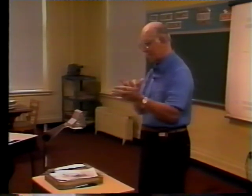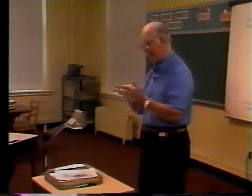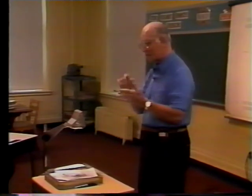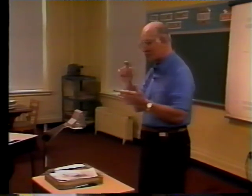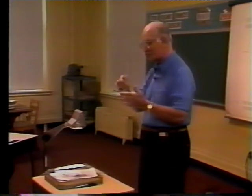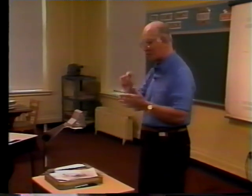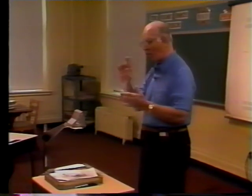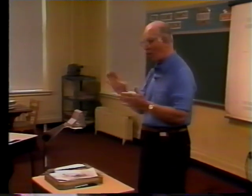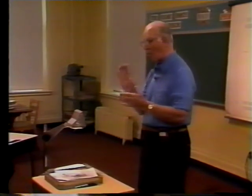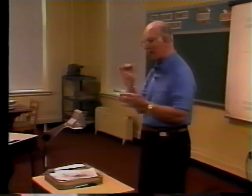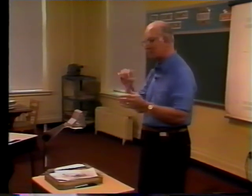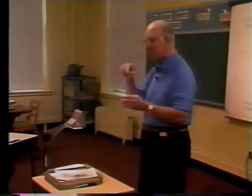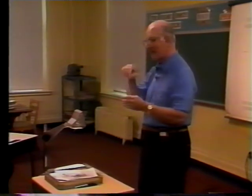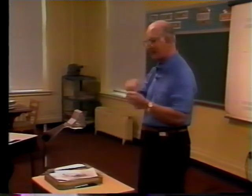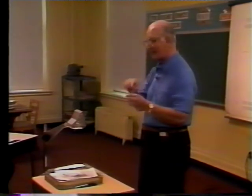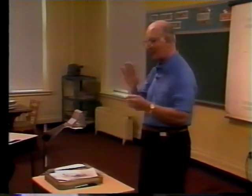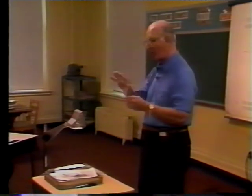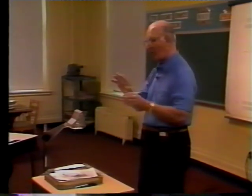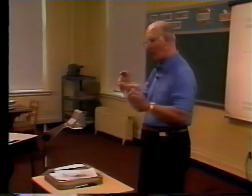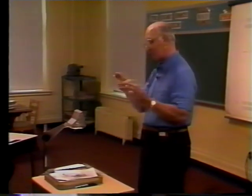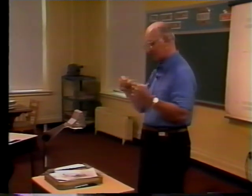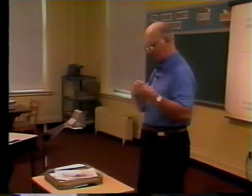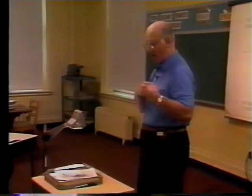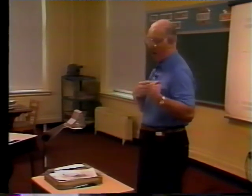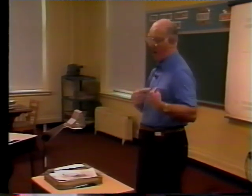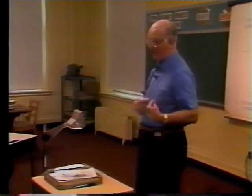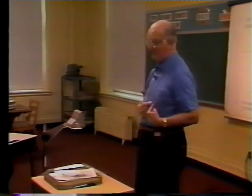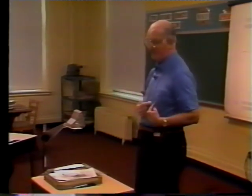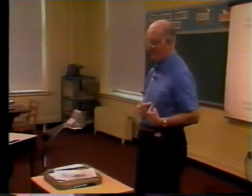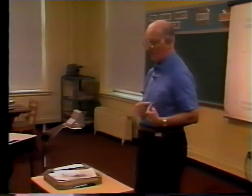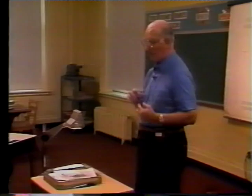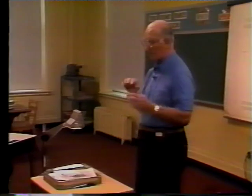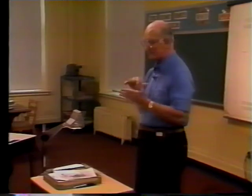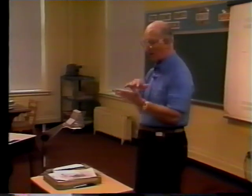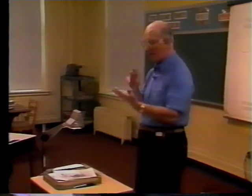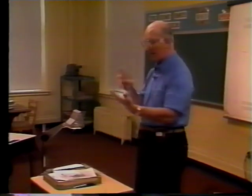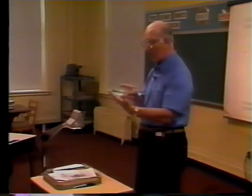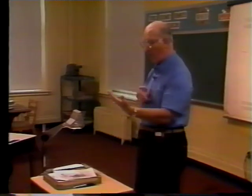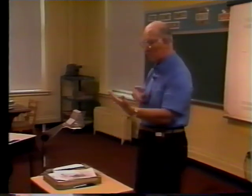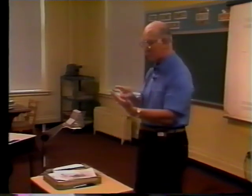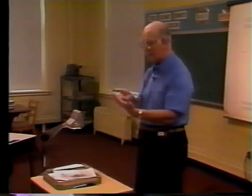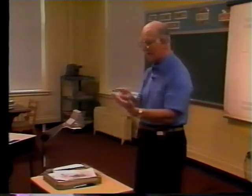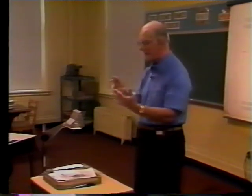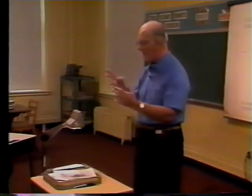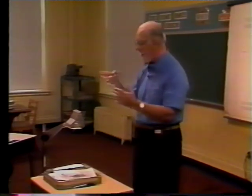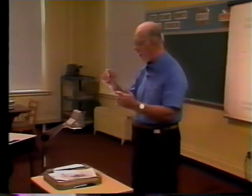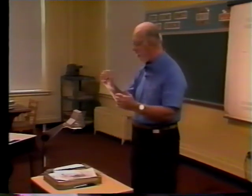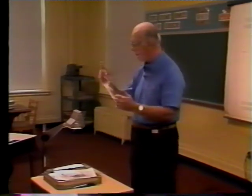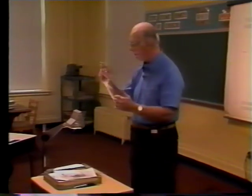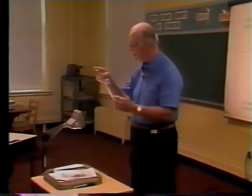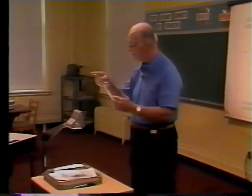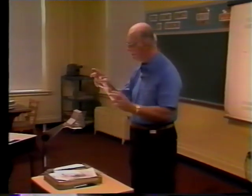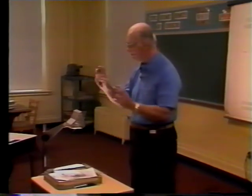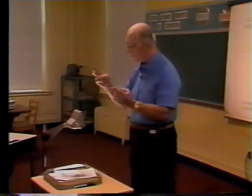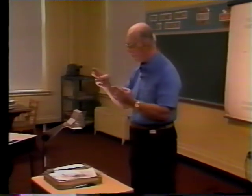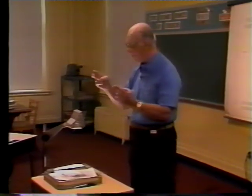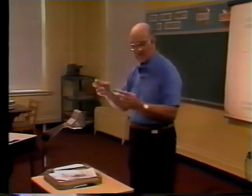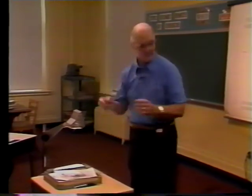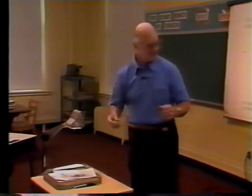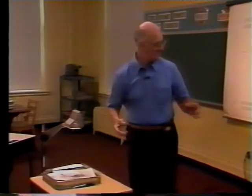That should always be in your heart. When we study poetry, the hop. Well,